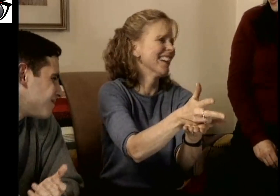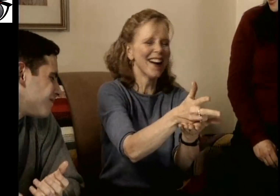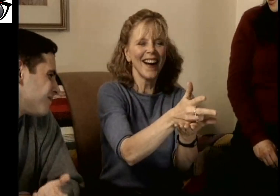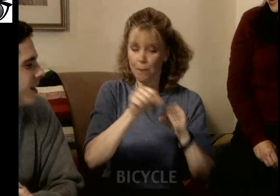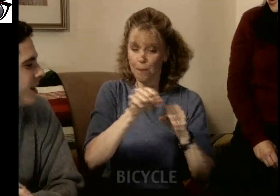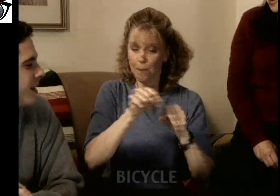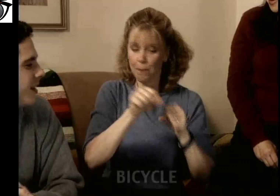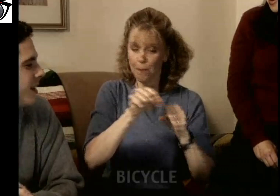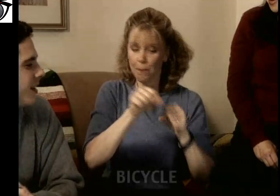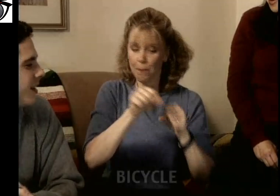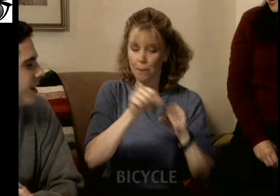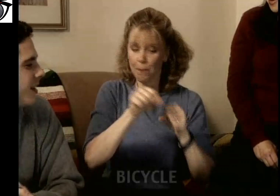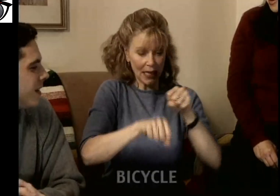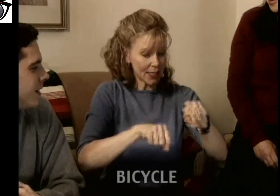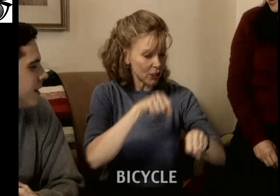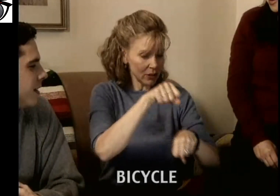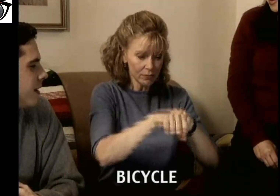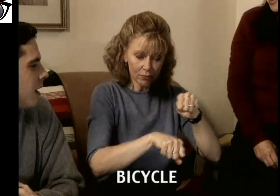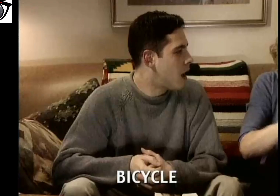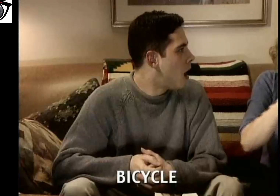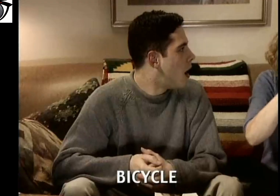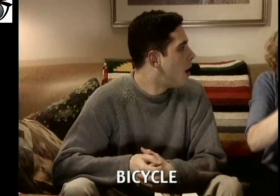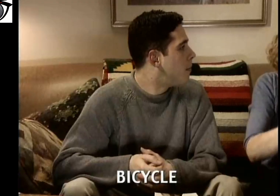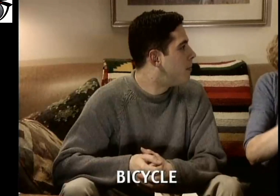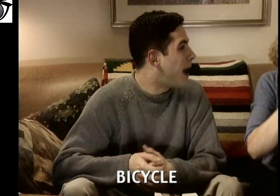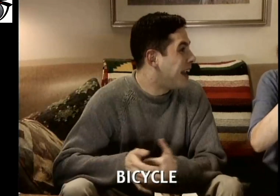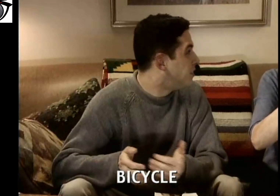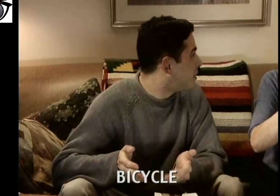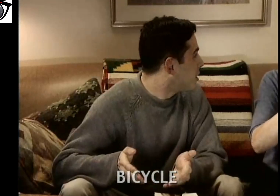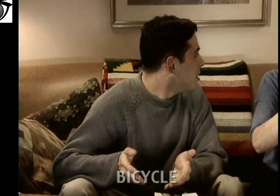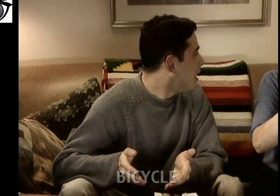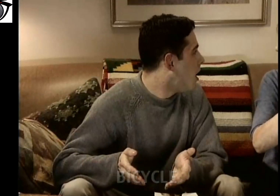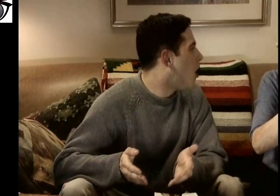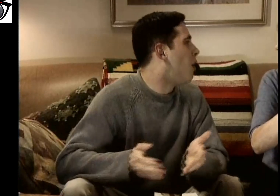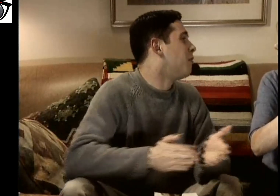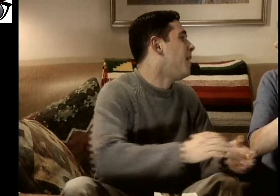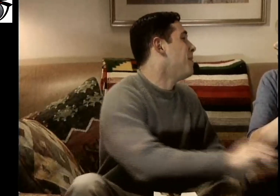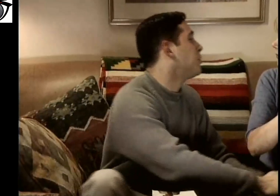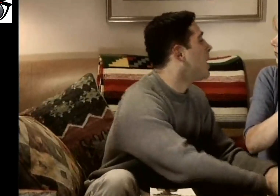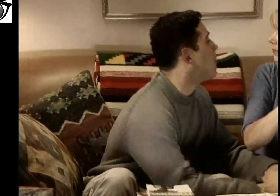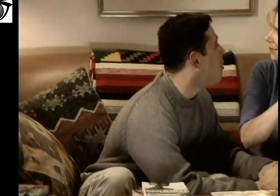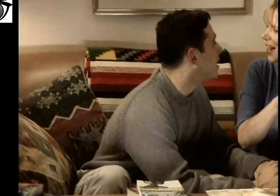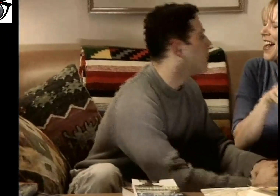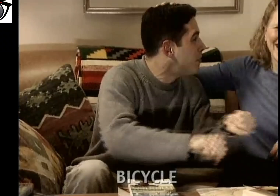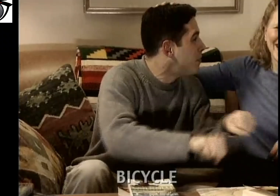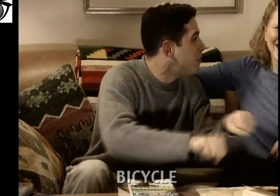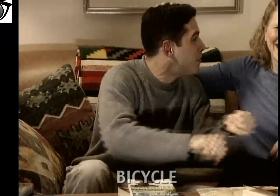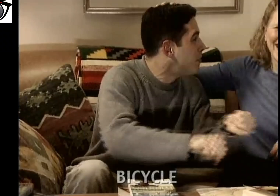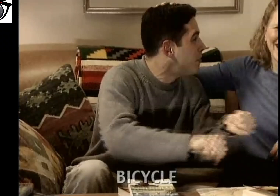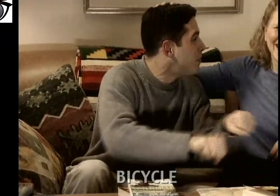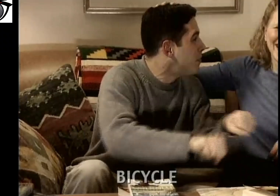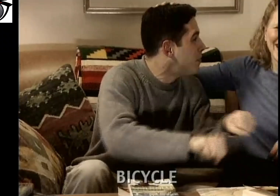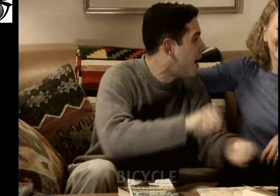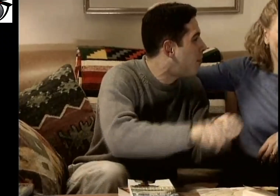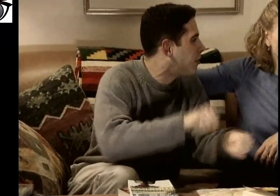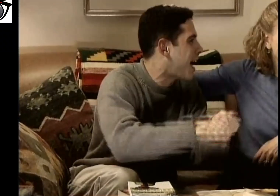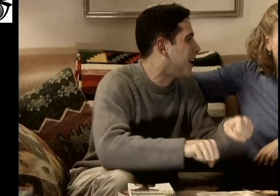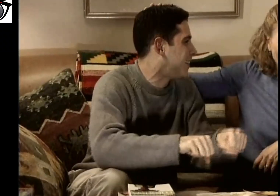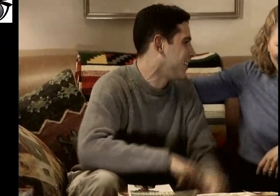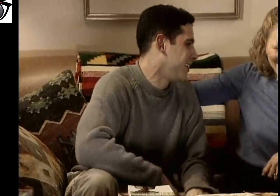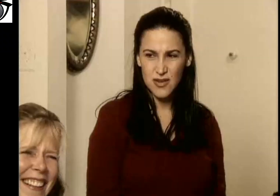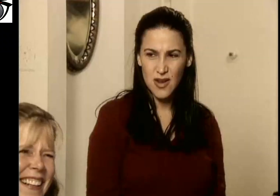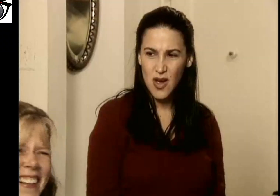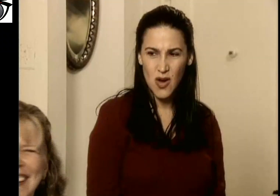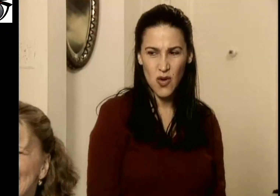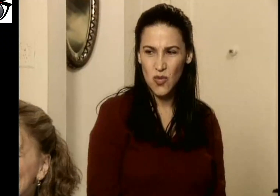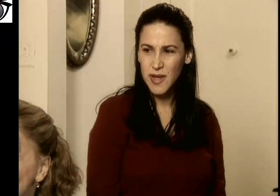Yes. And bicycle. Bicycle? Oh, Mom, that's what I want. Can we go on a bicycle trip? How about